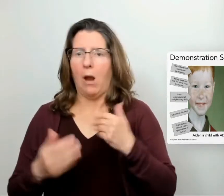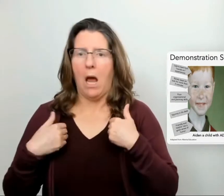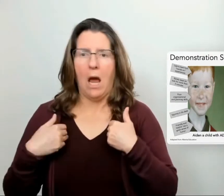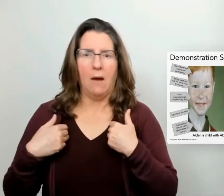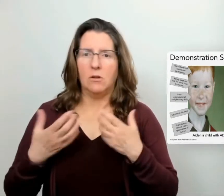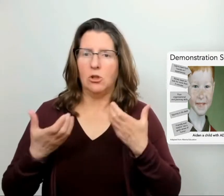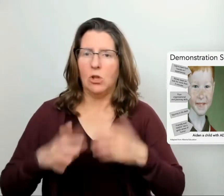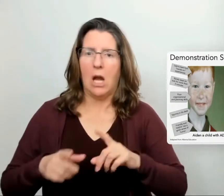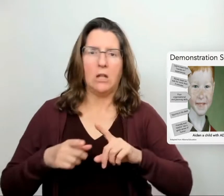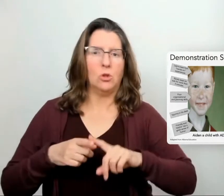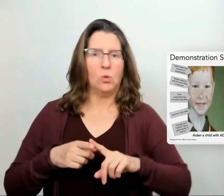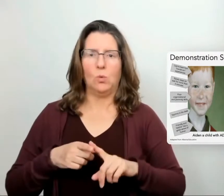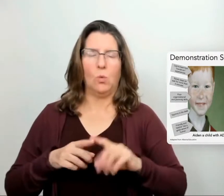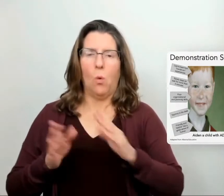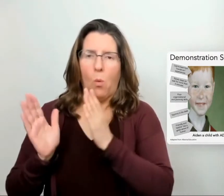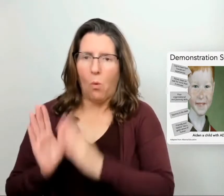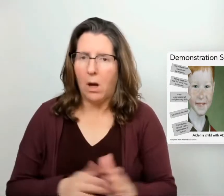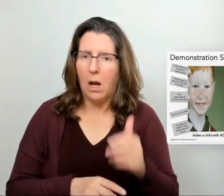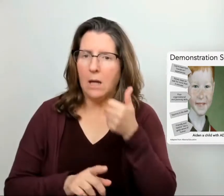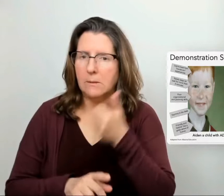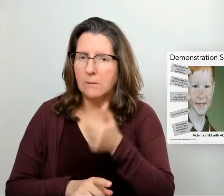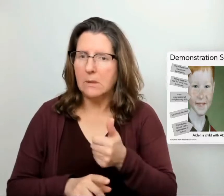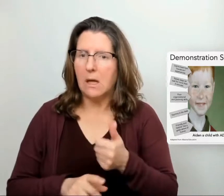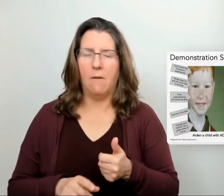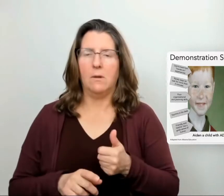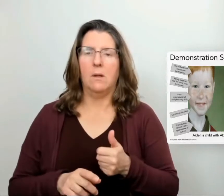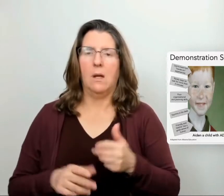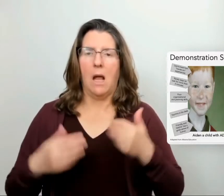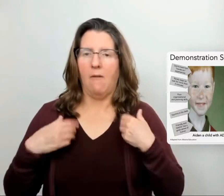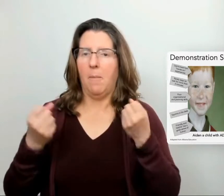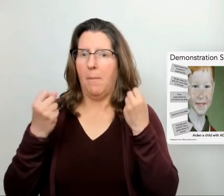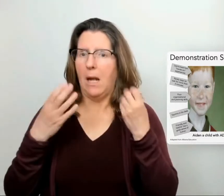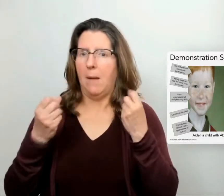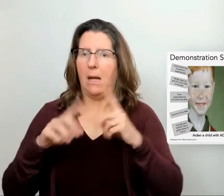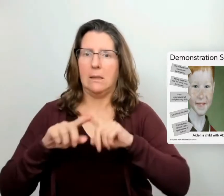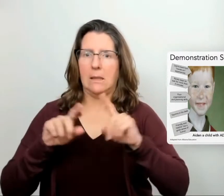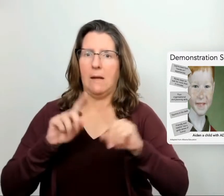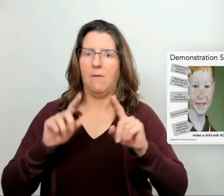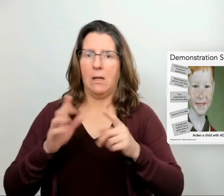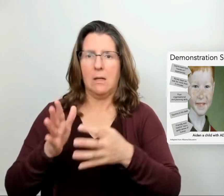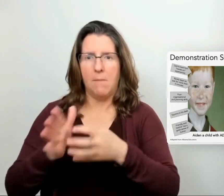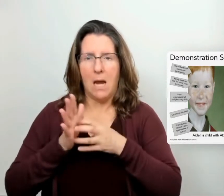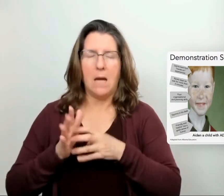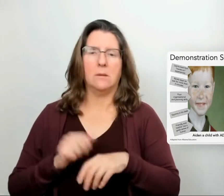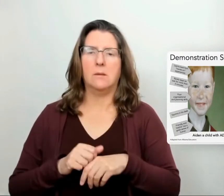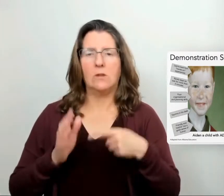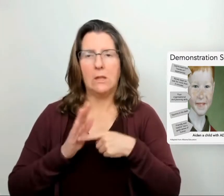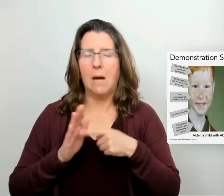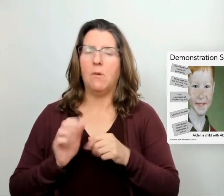Where in the schedule does he have time to organize himself? The day has multiple and overlapping demands. Let's